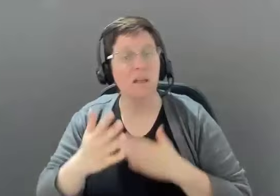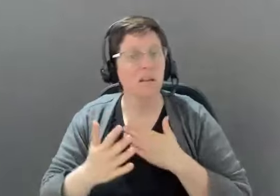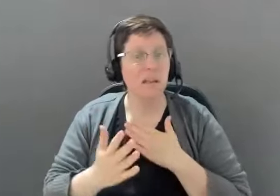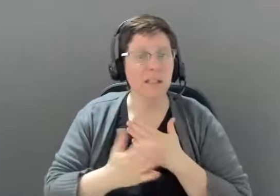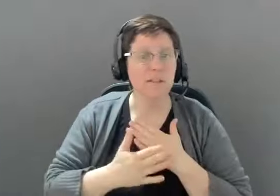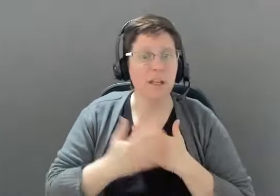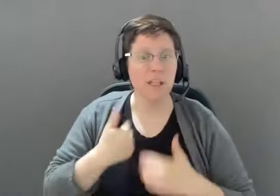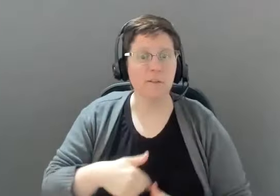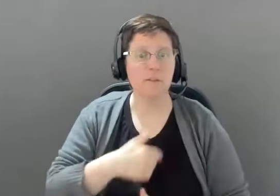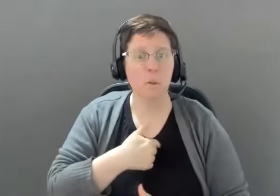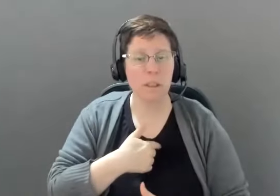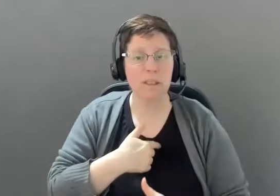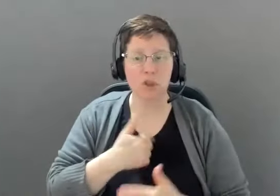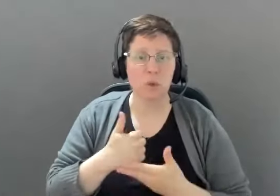ensure success in our jurisdictions?